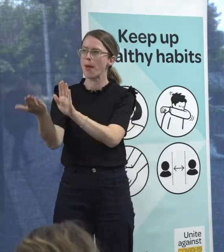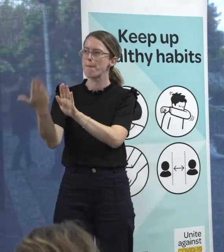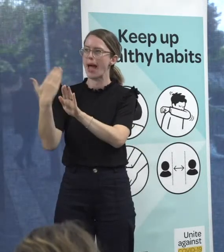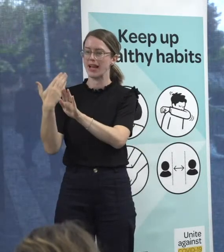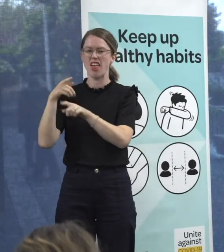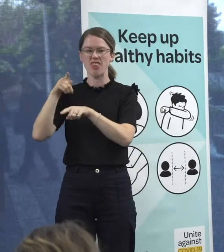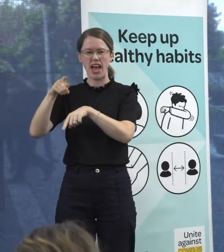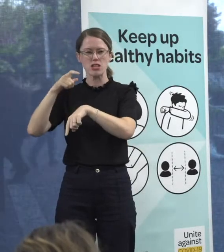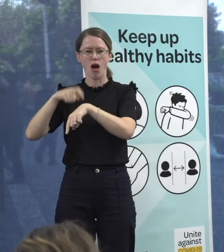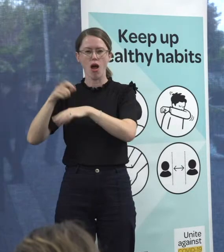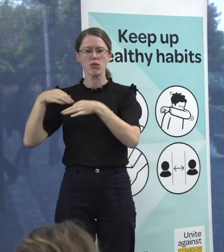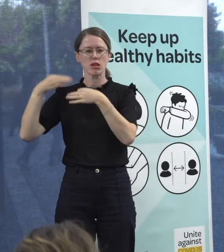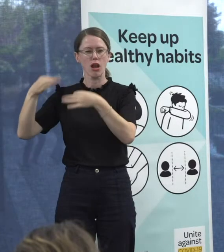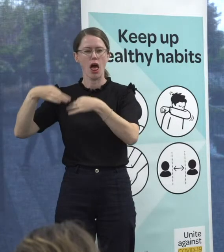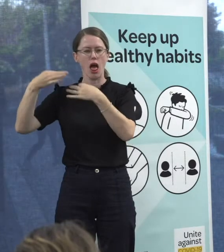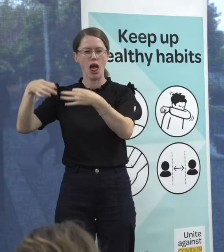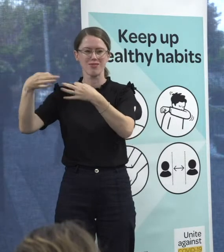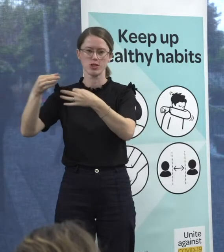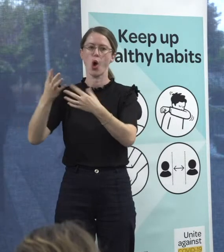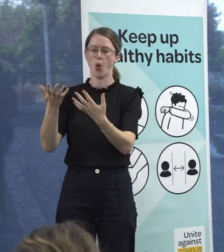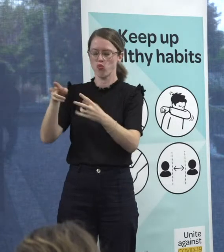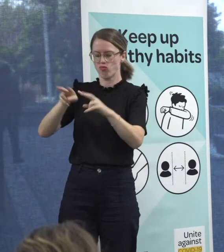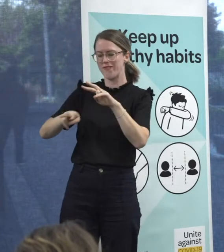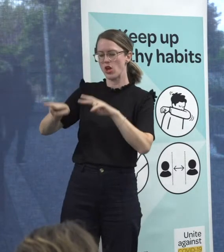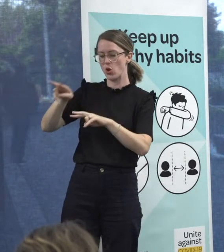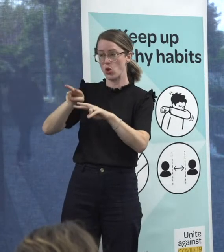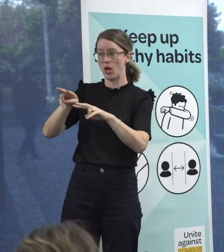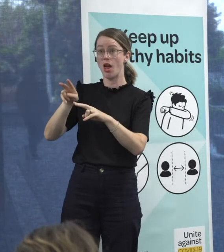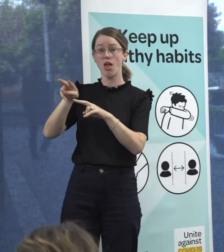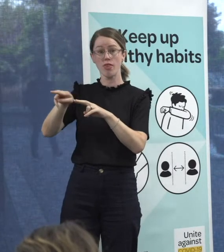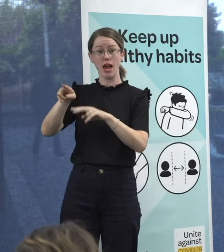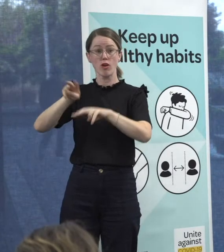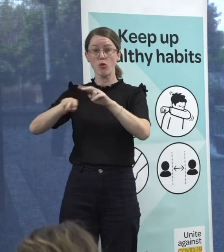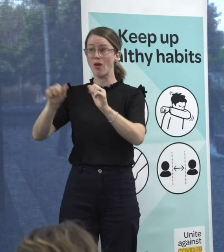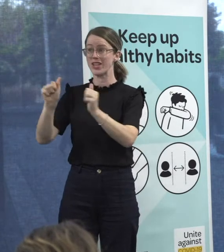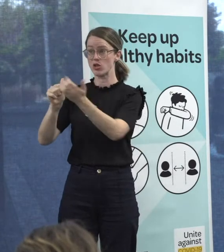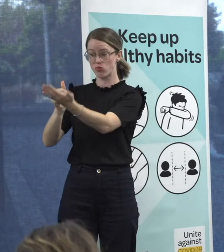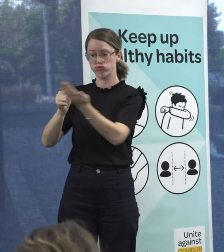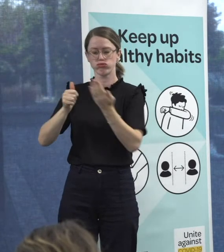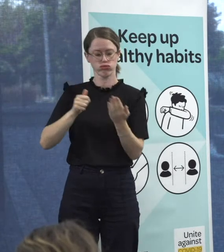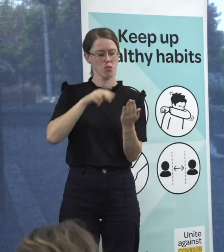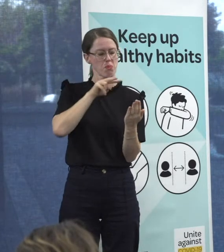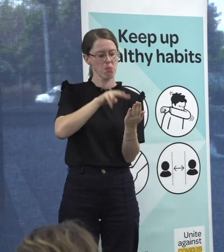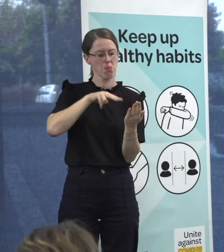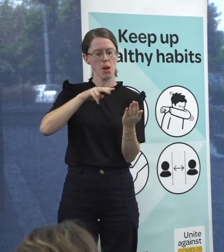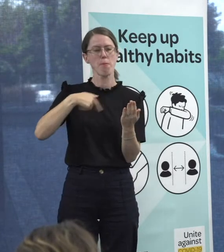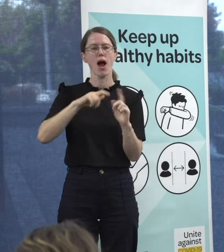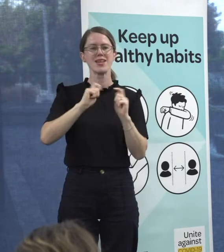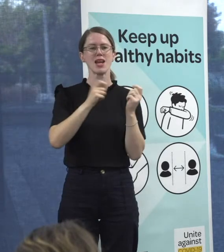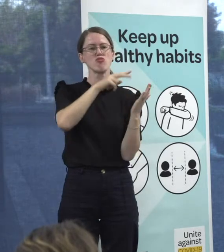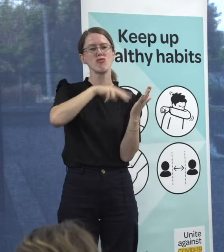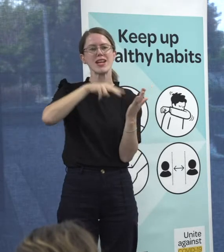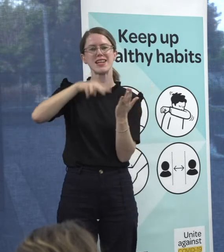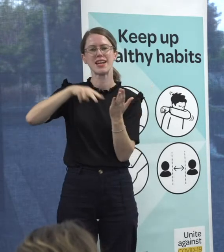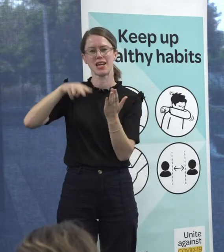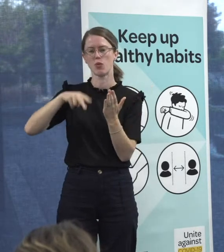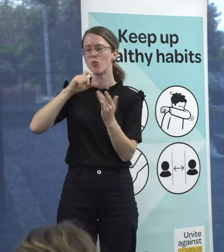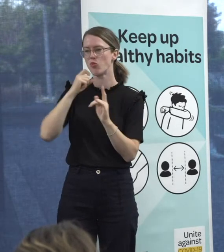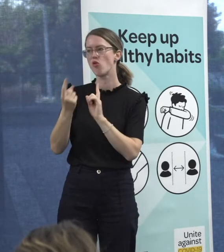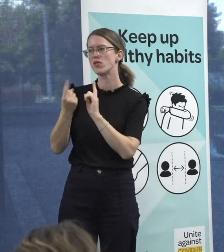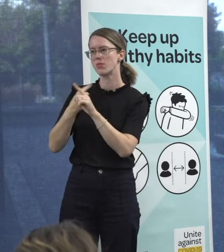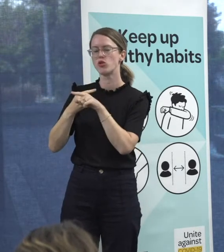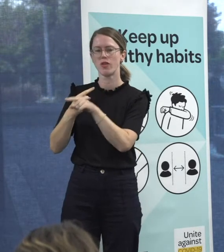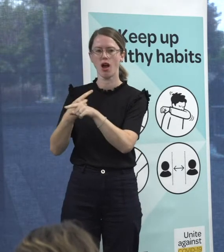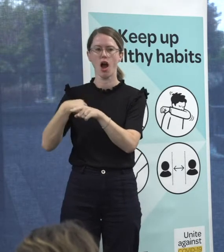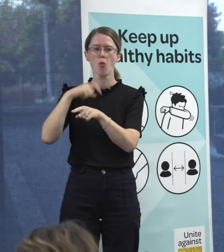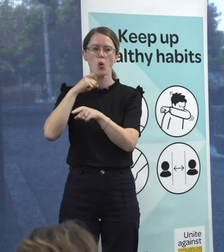shift to rapid antigen testing, I've received that review, that external review. My team is going through it. We are developing up our response, and